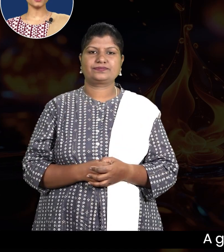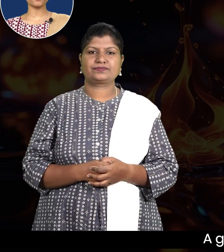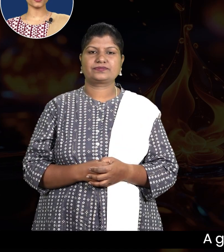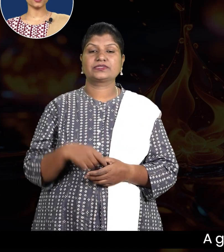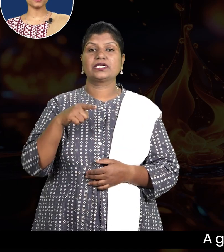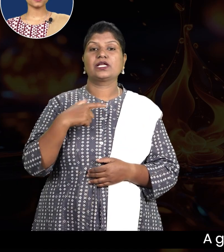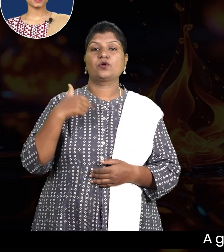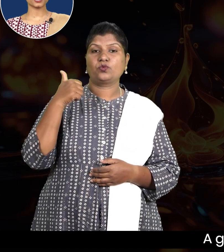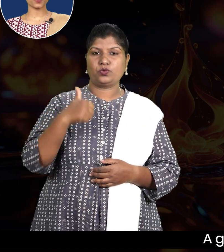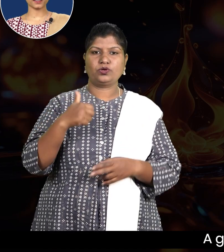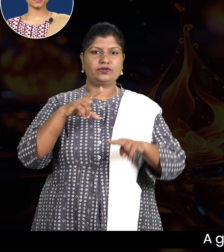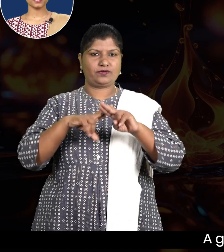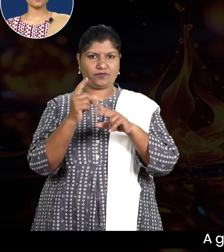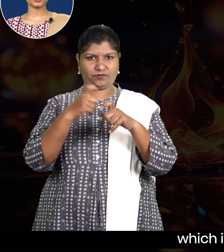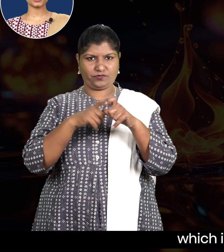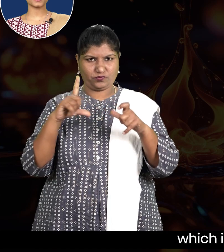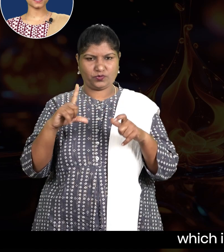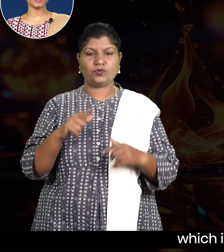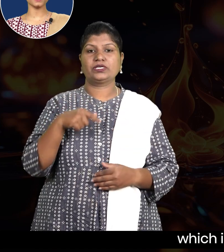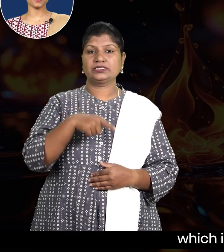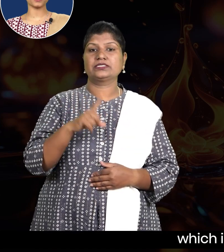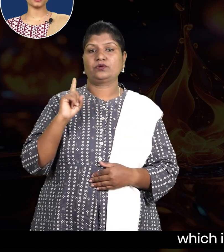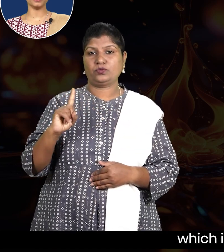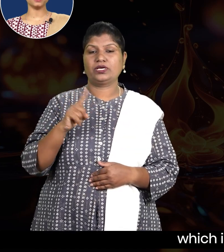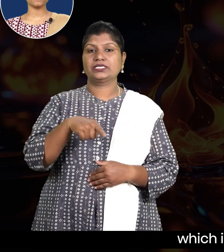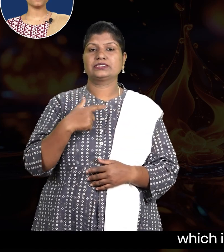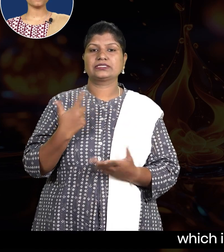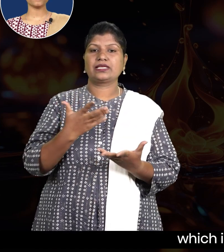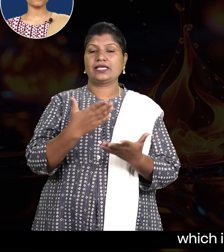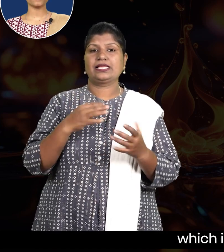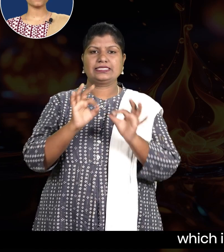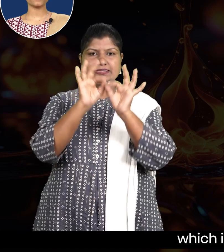A good fuel is one which is readily available.